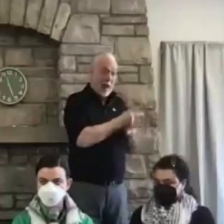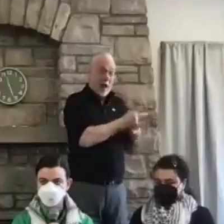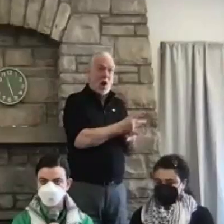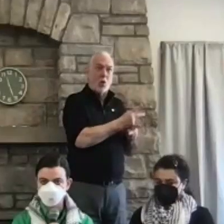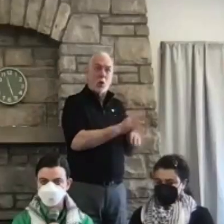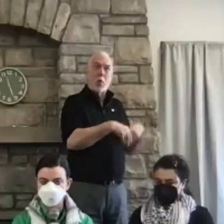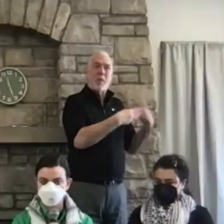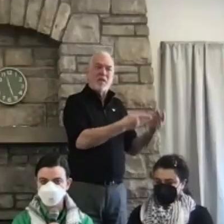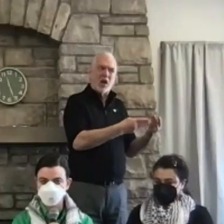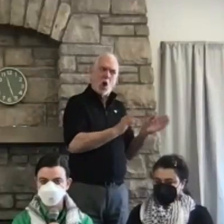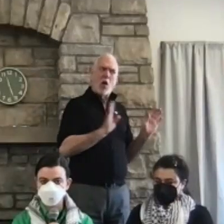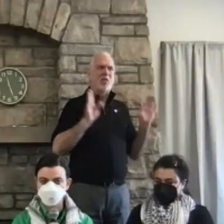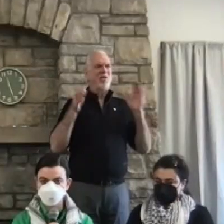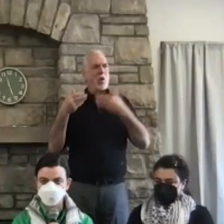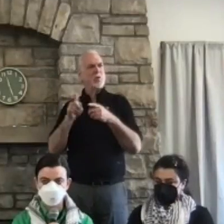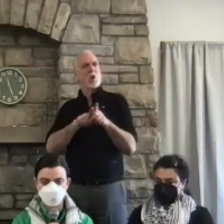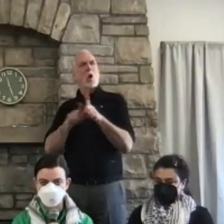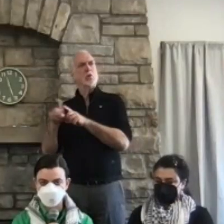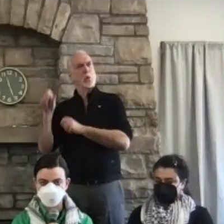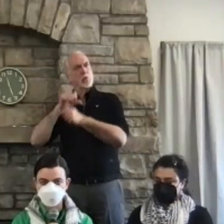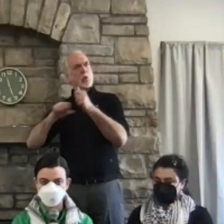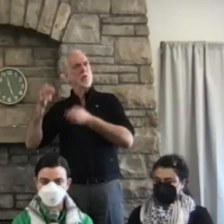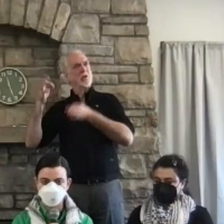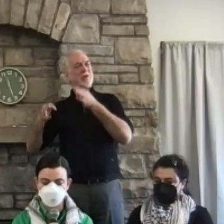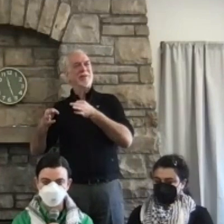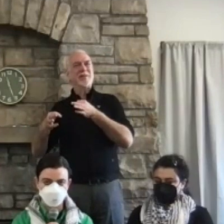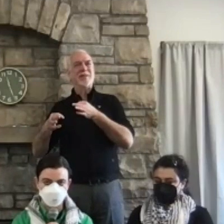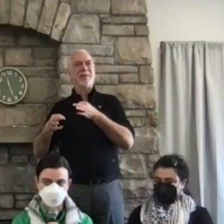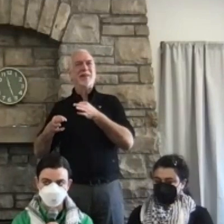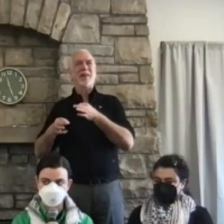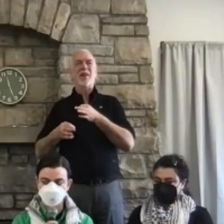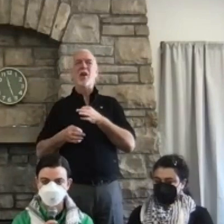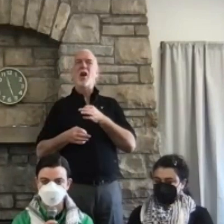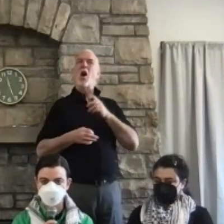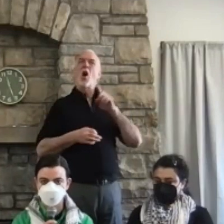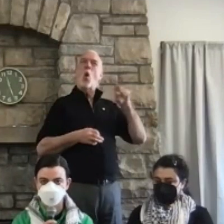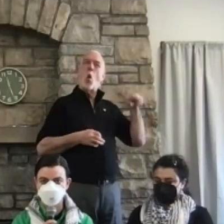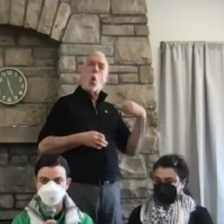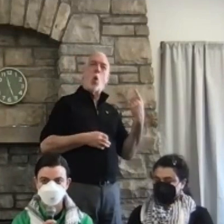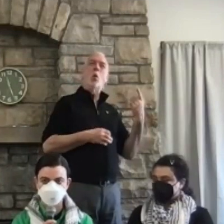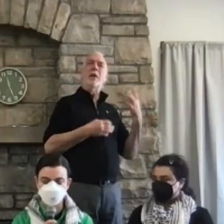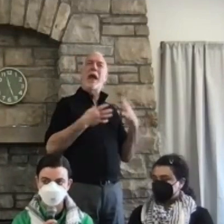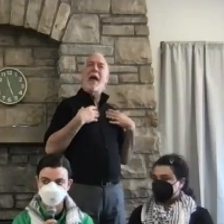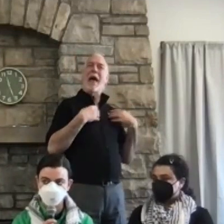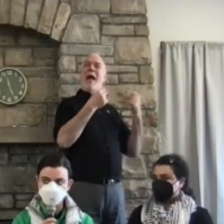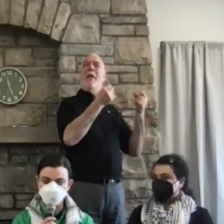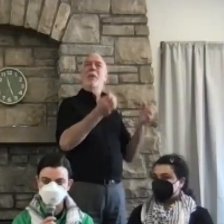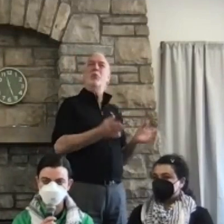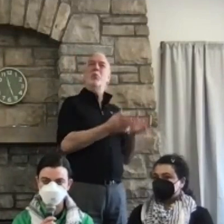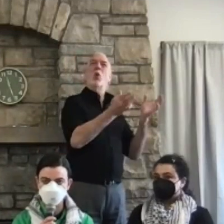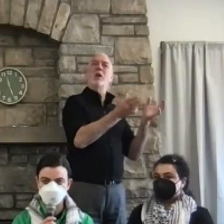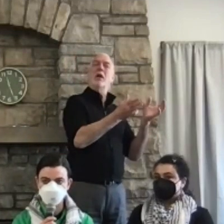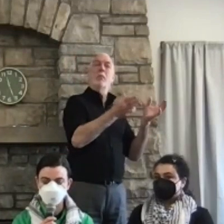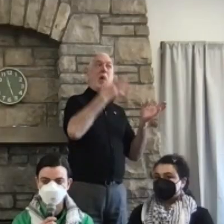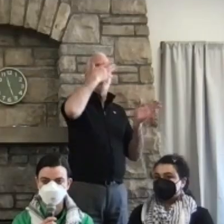not just focus on this very individualized idea of are you doing health promoting behaviors, but also looking at all of these other aspects